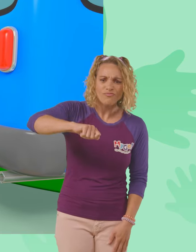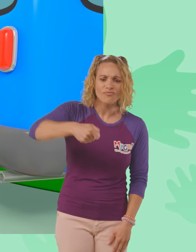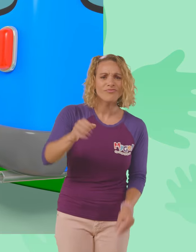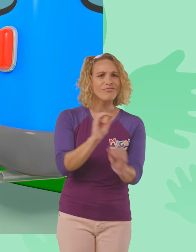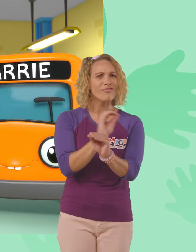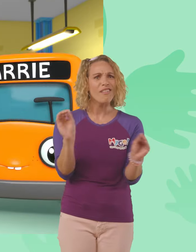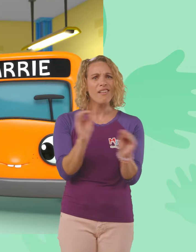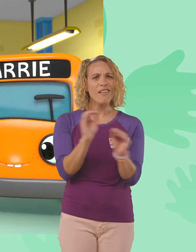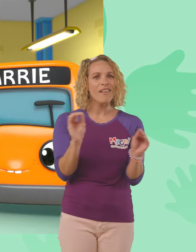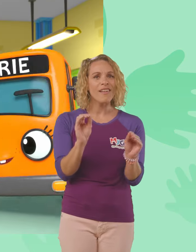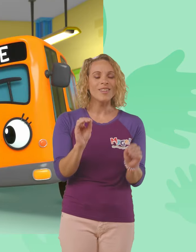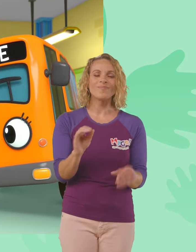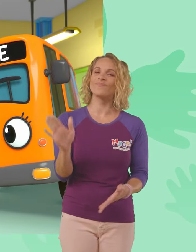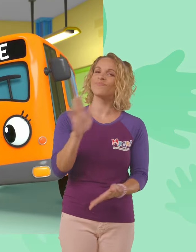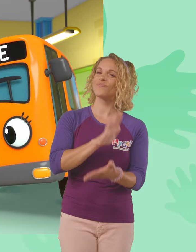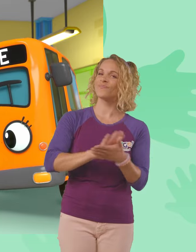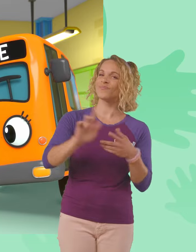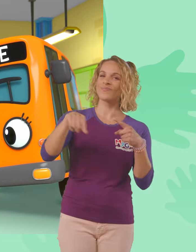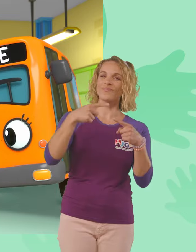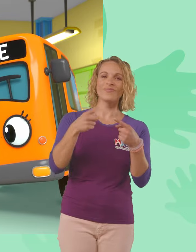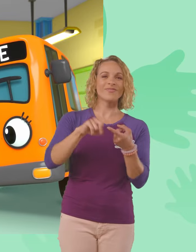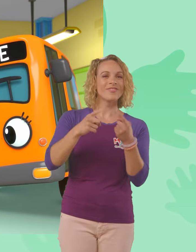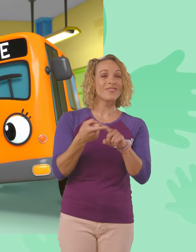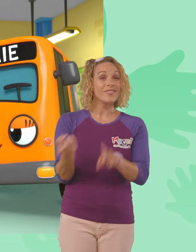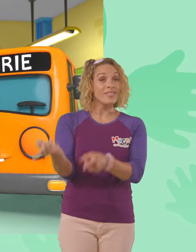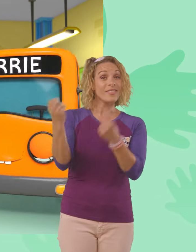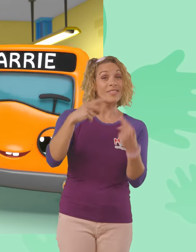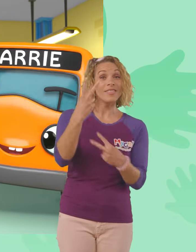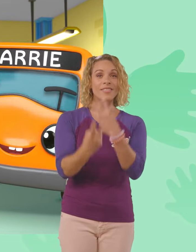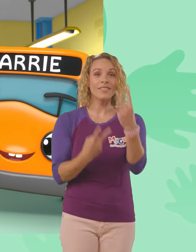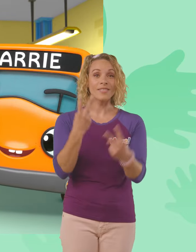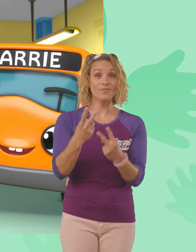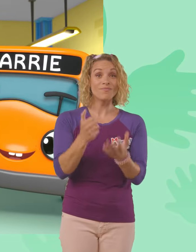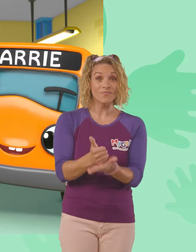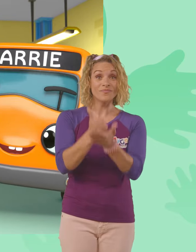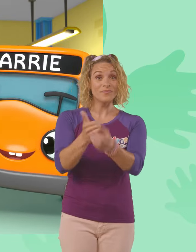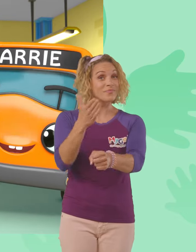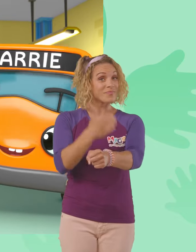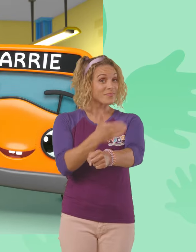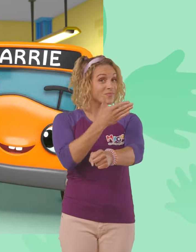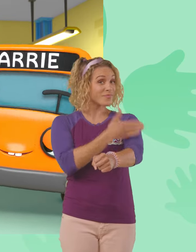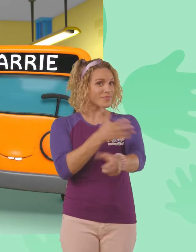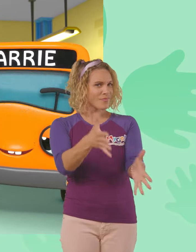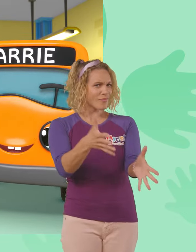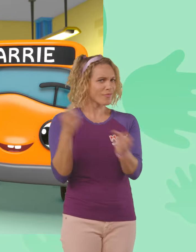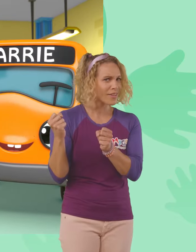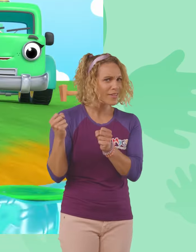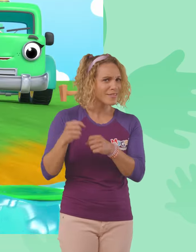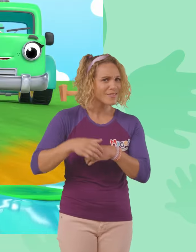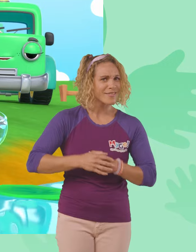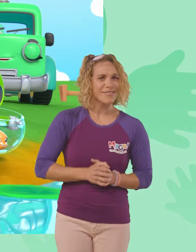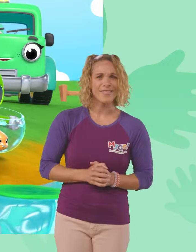start. It's so nice when your friends come to visit. It helps you get better much faster.